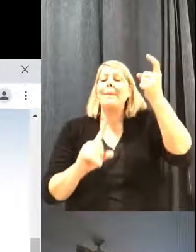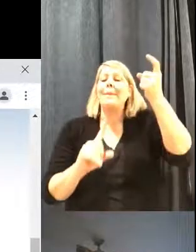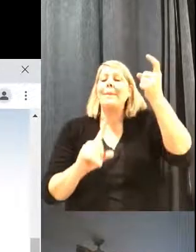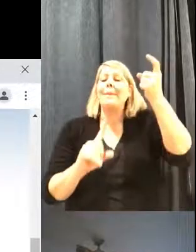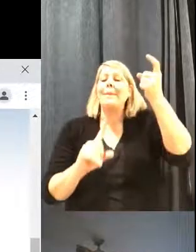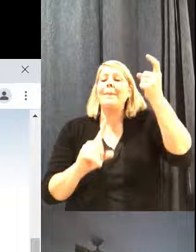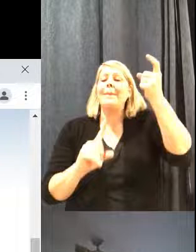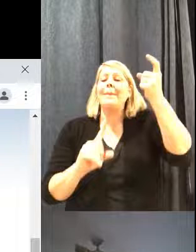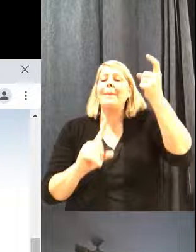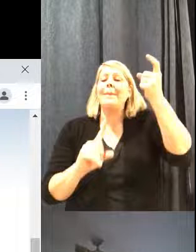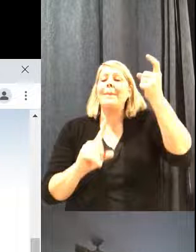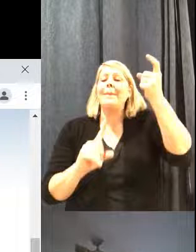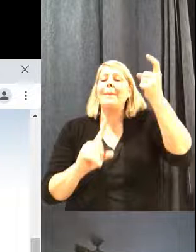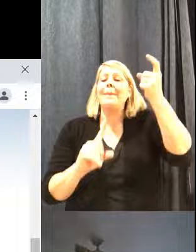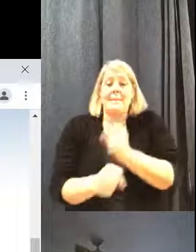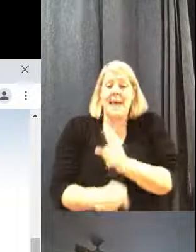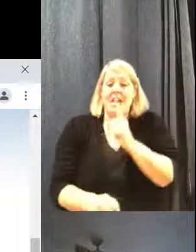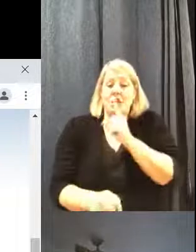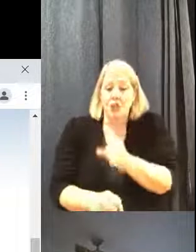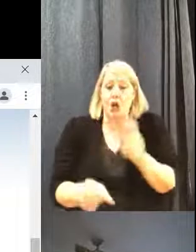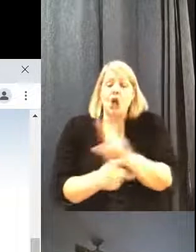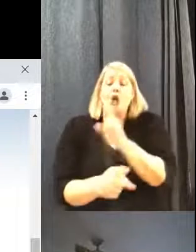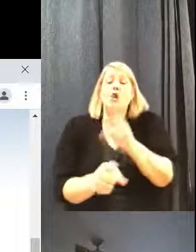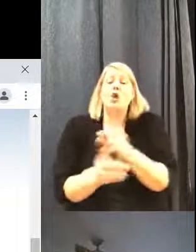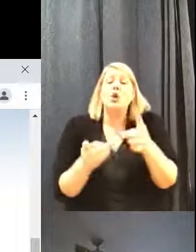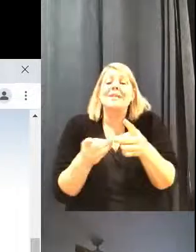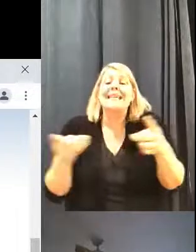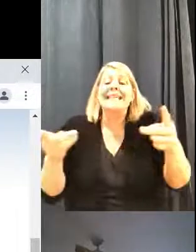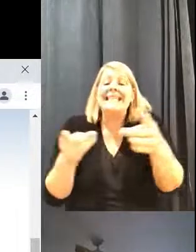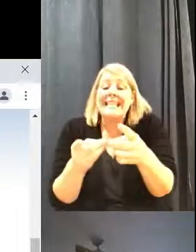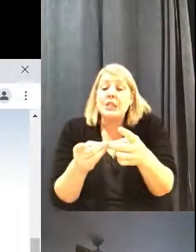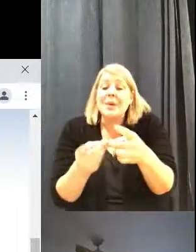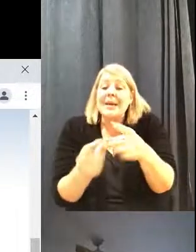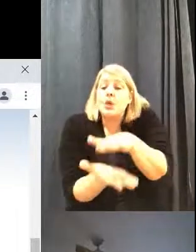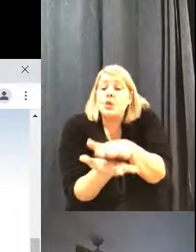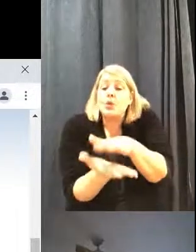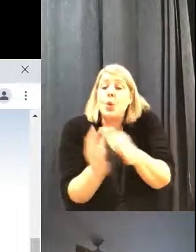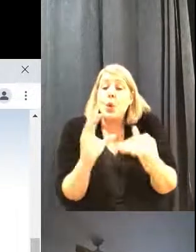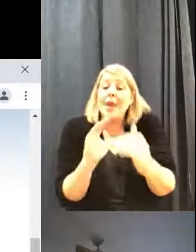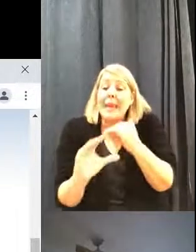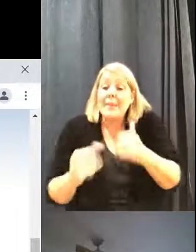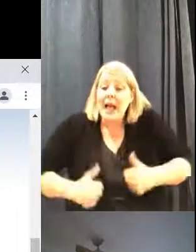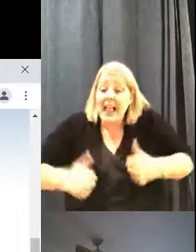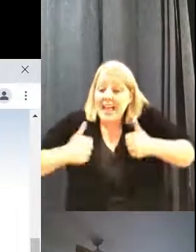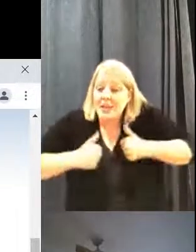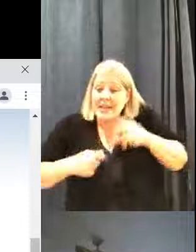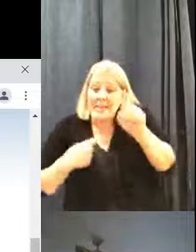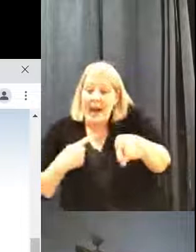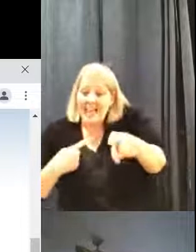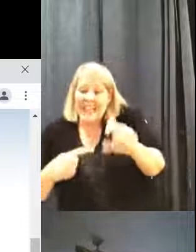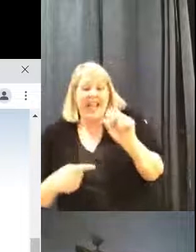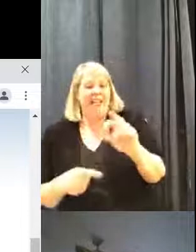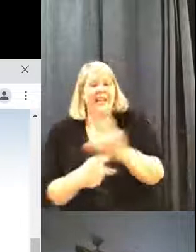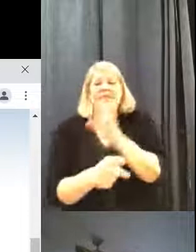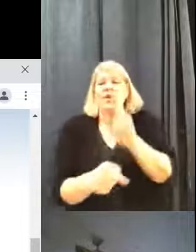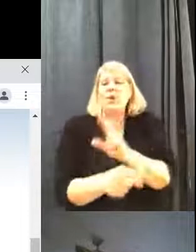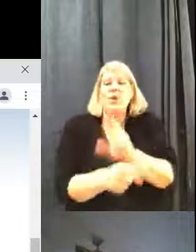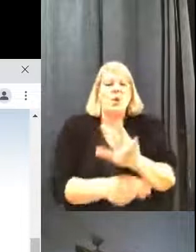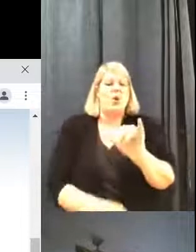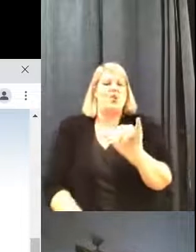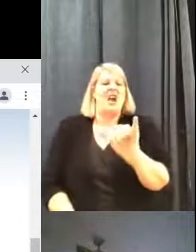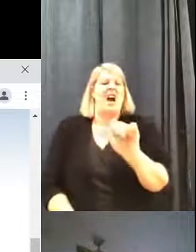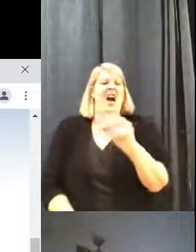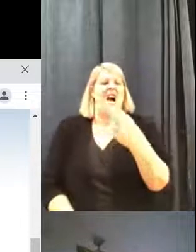make sure that they're using their district or their school email, because sometimes if you try to use like a Yahoo or a Gmail